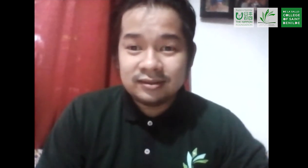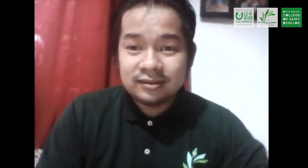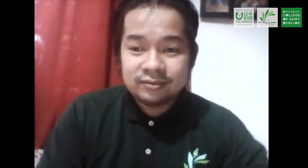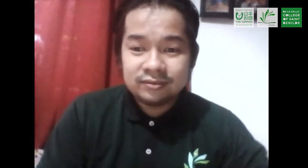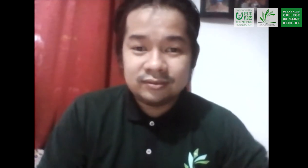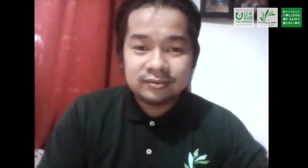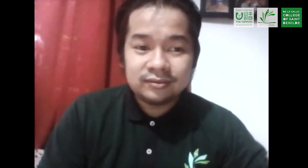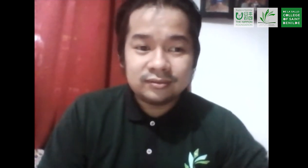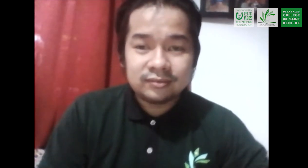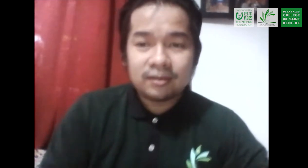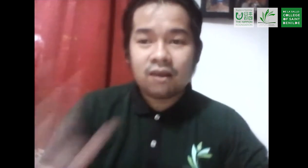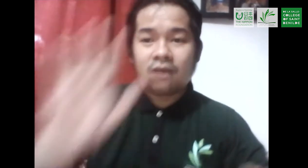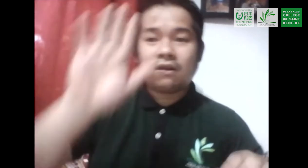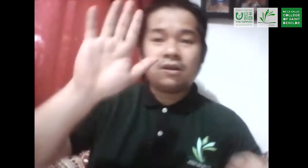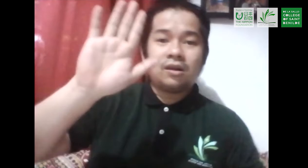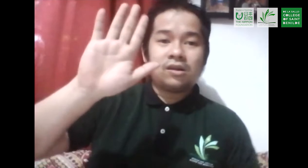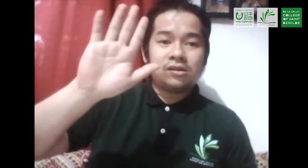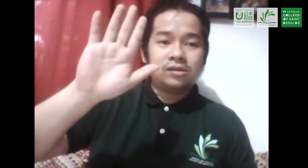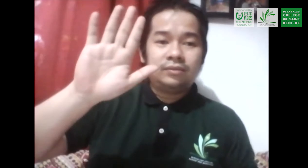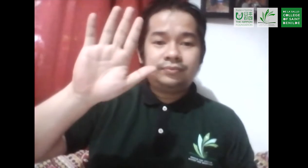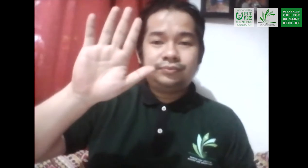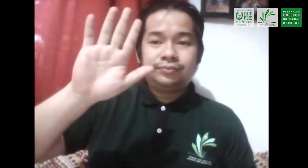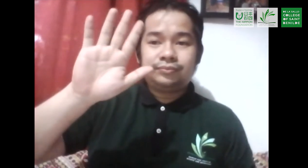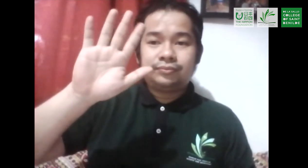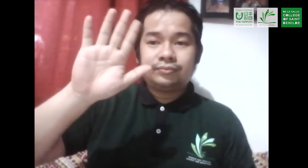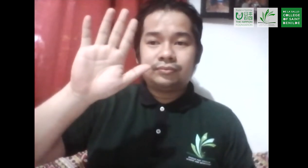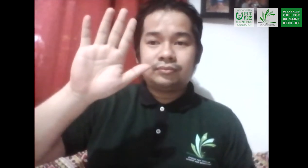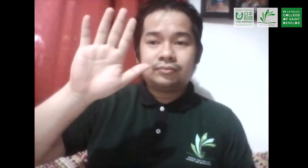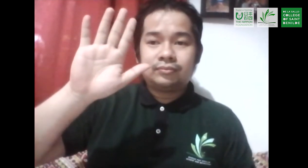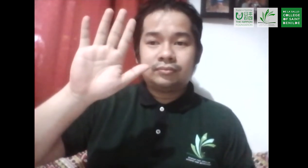I think Peeps had a comment the last time we were talking.